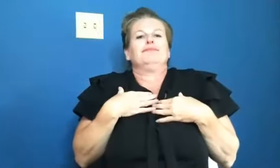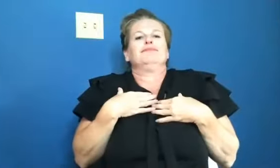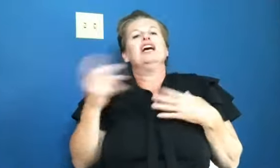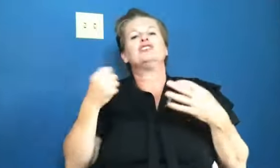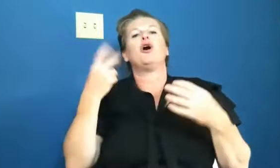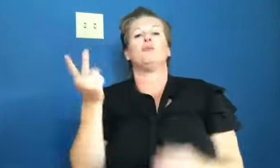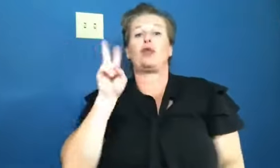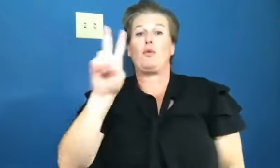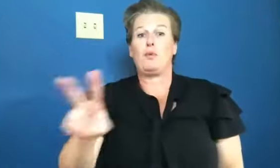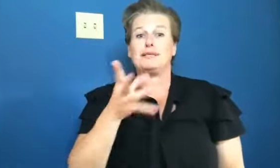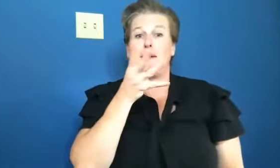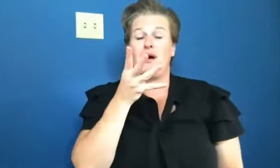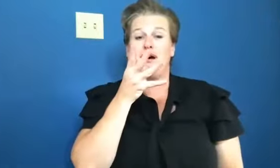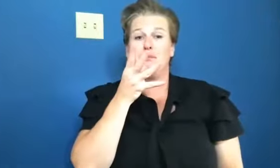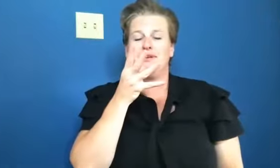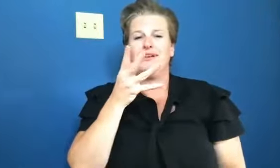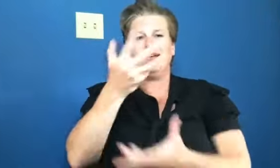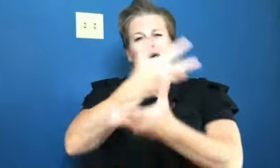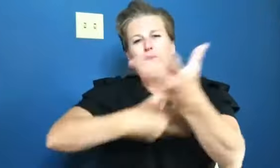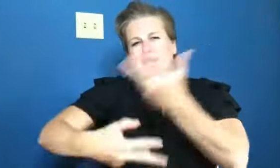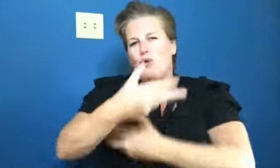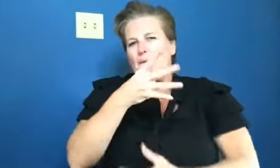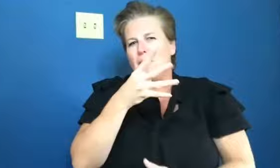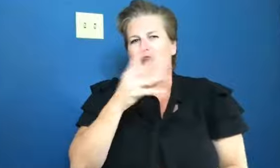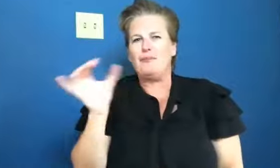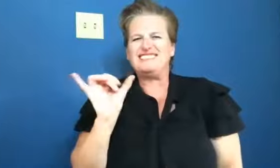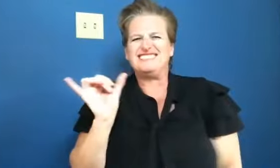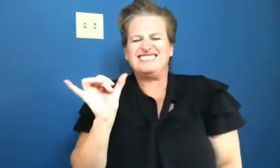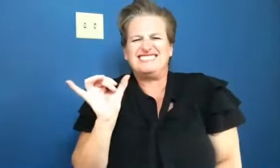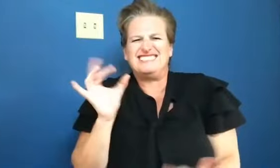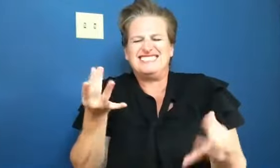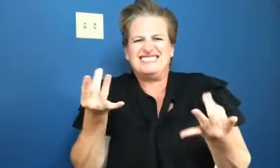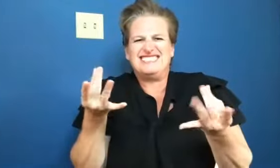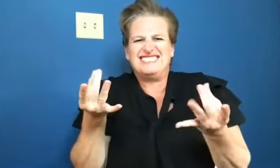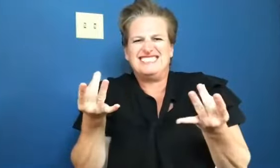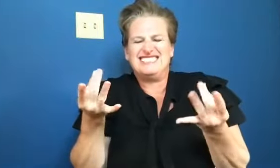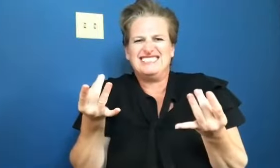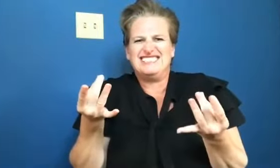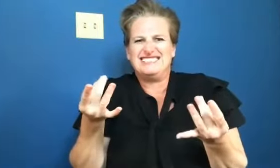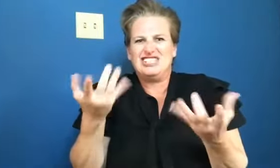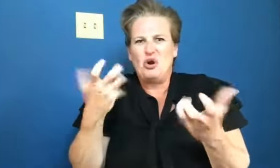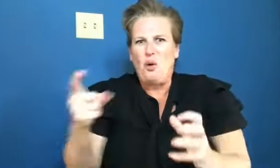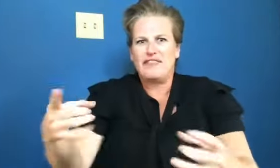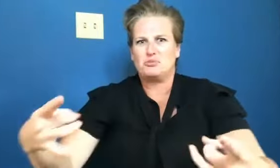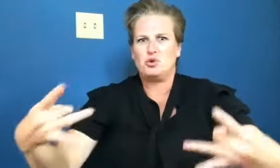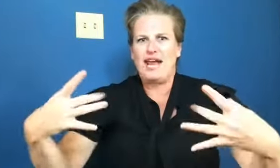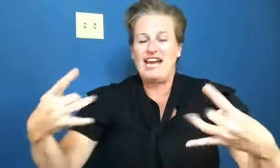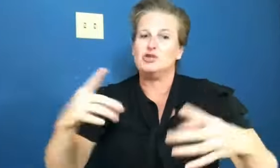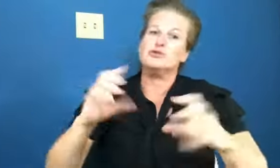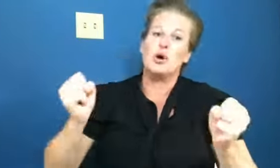my mother is like being around a cactus, It's like being in a room that someone hates you. And so I gave her a hug, and it was like, you could fit